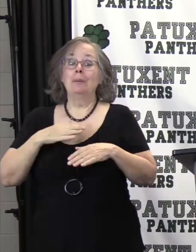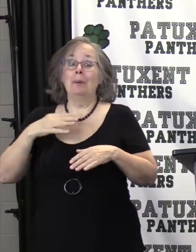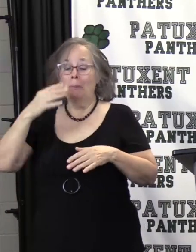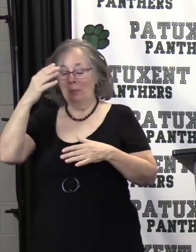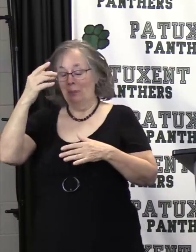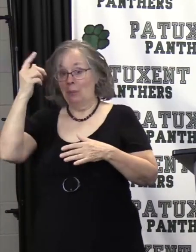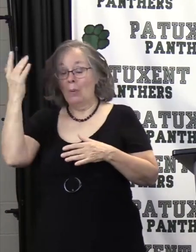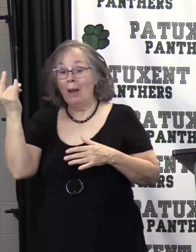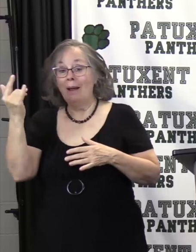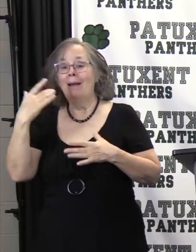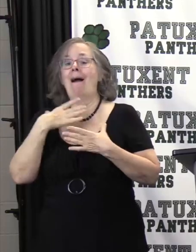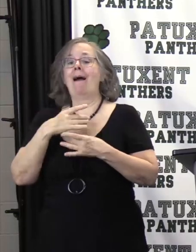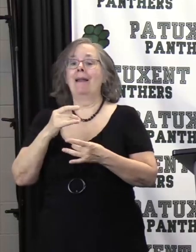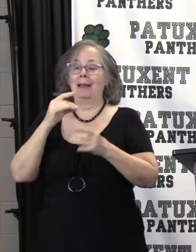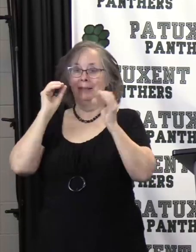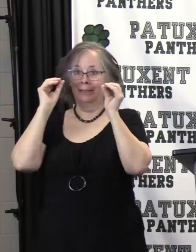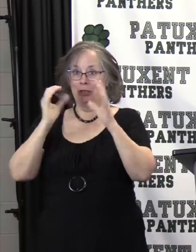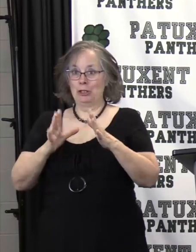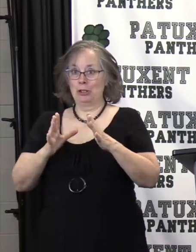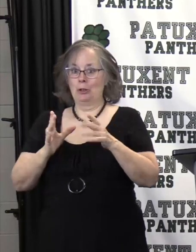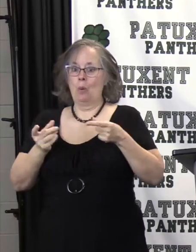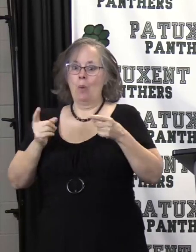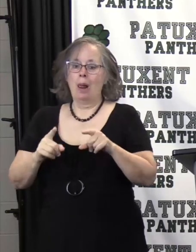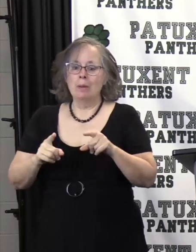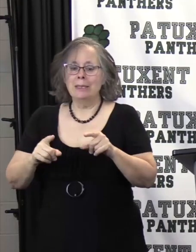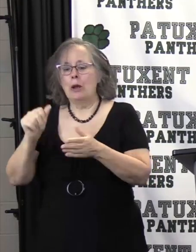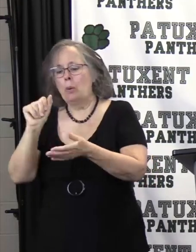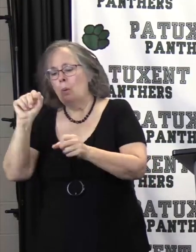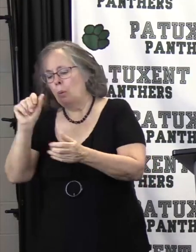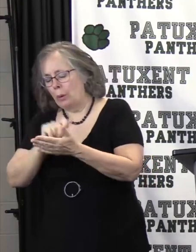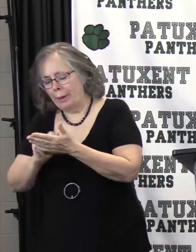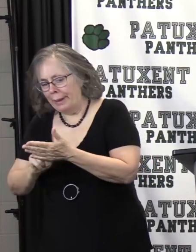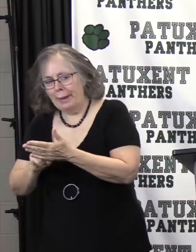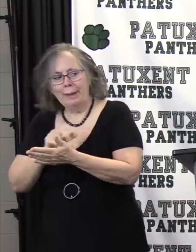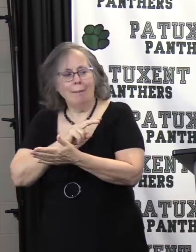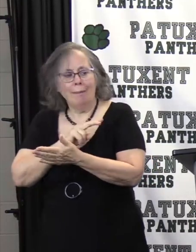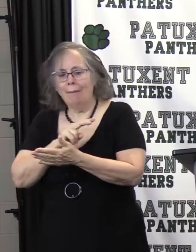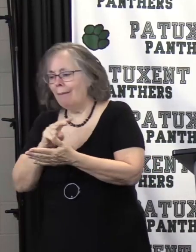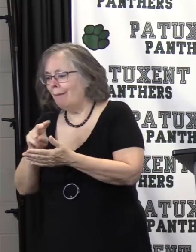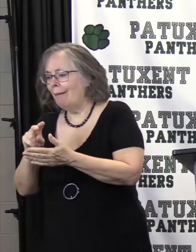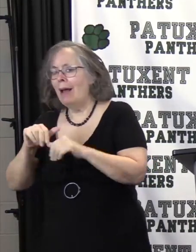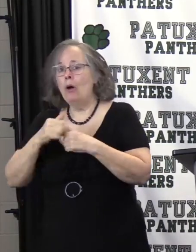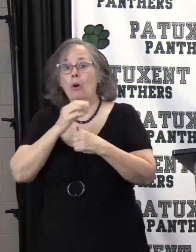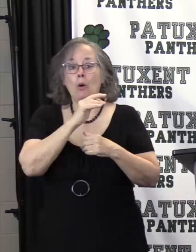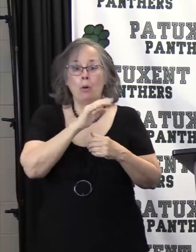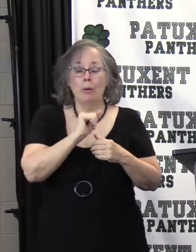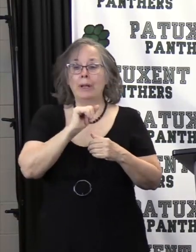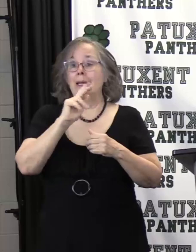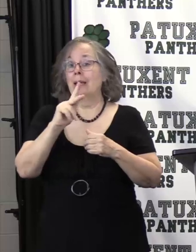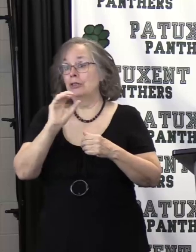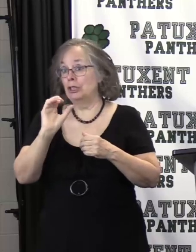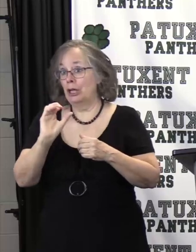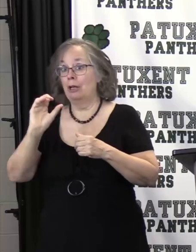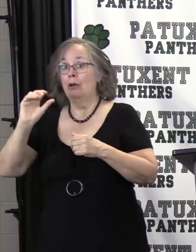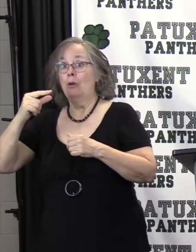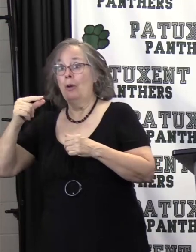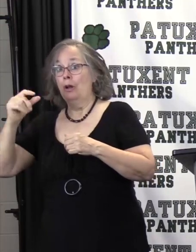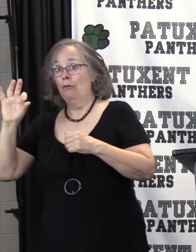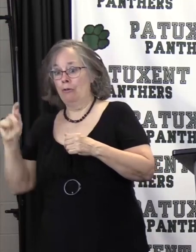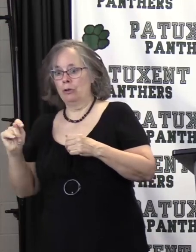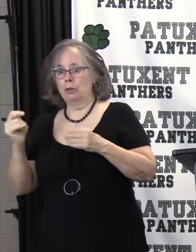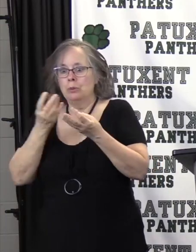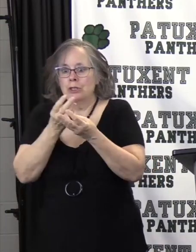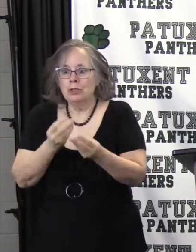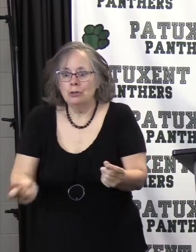Nyland. But while I was there, color coding my psych outlines, I would watch how Corey, Kevin Chang, and Grady Fort would